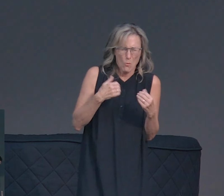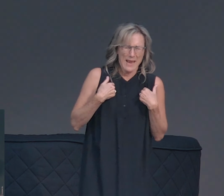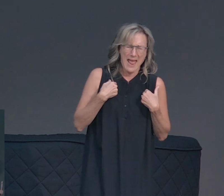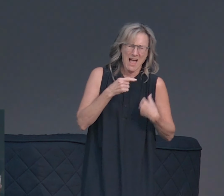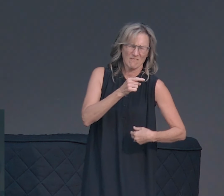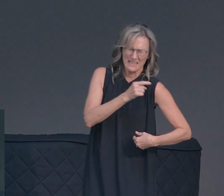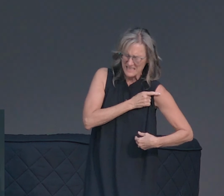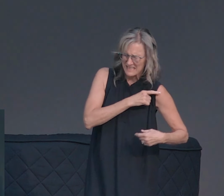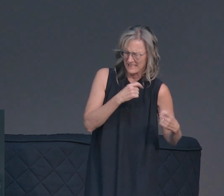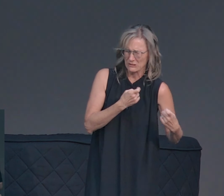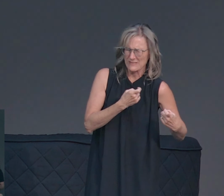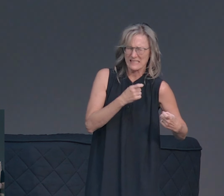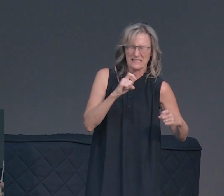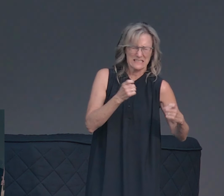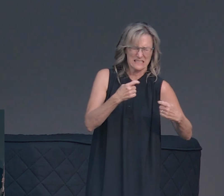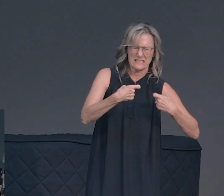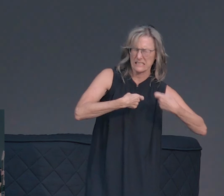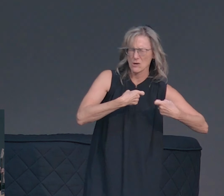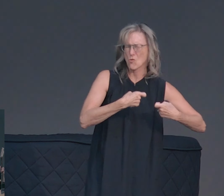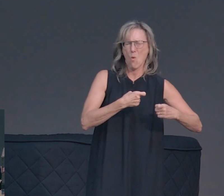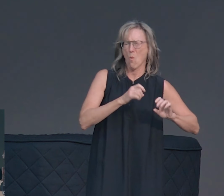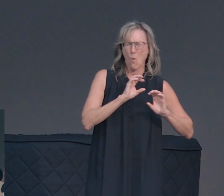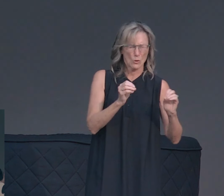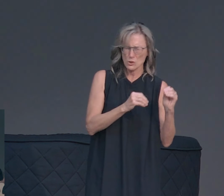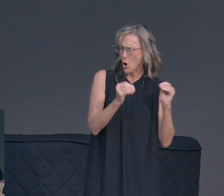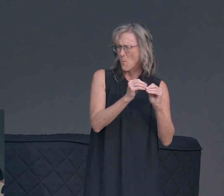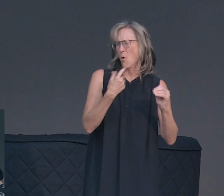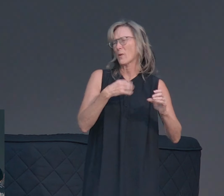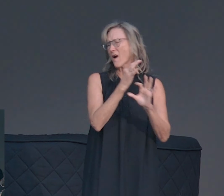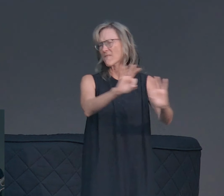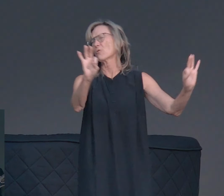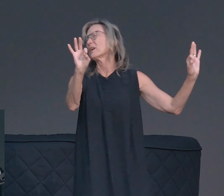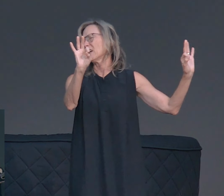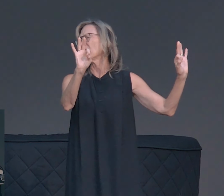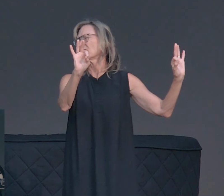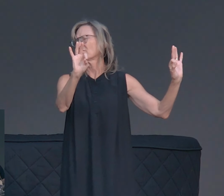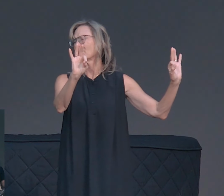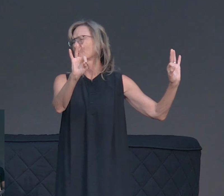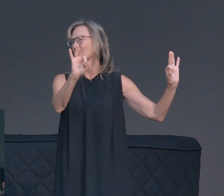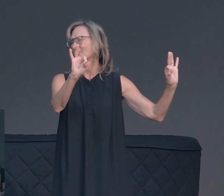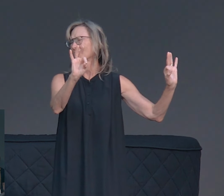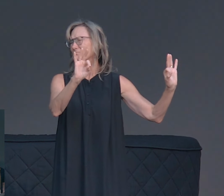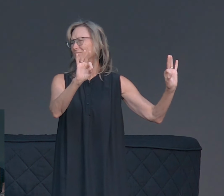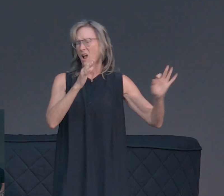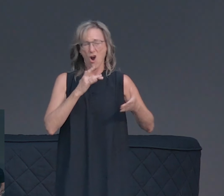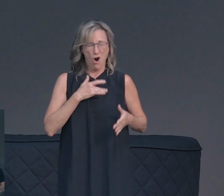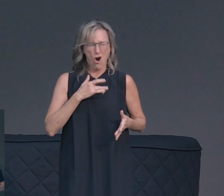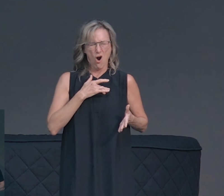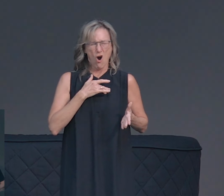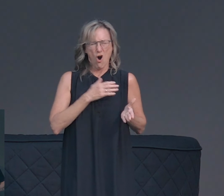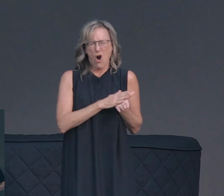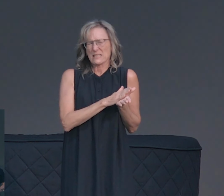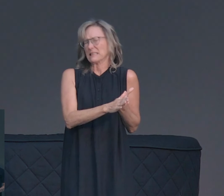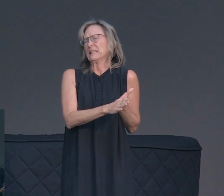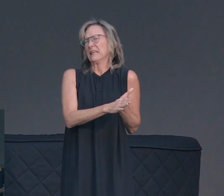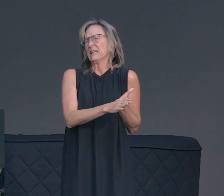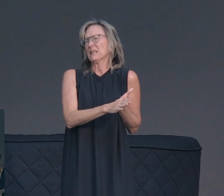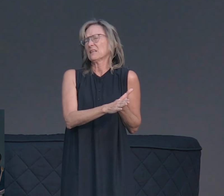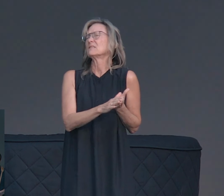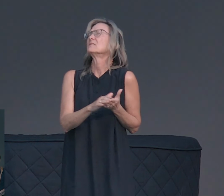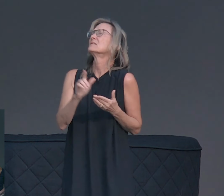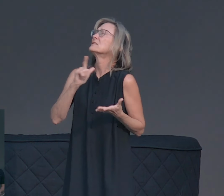the control of sin, free from it, with clean hearts. But